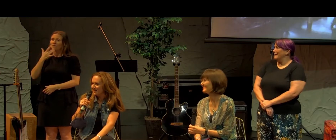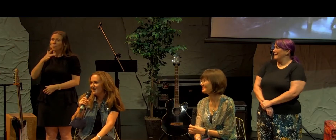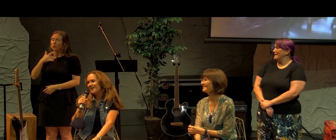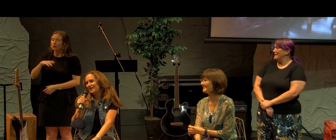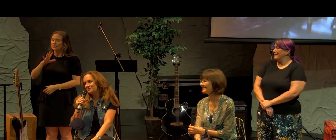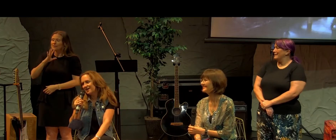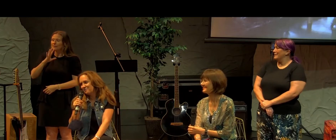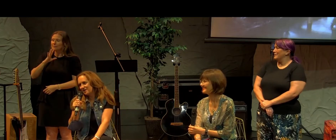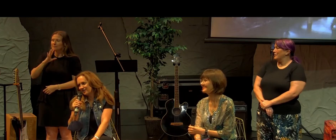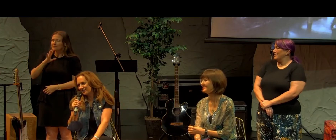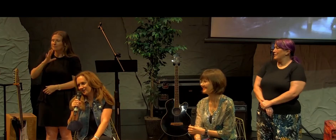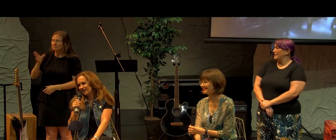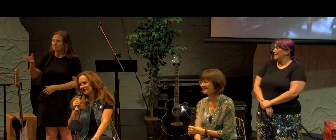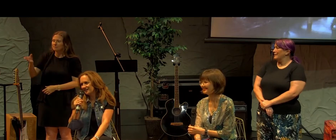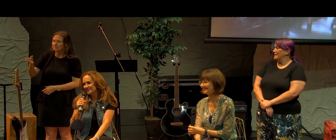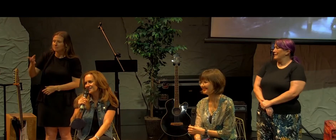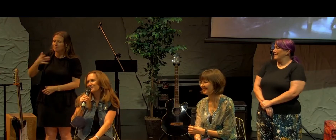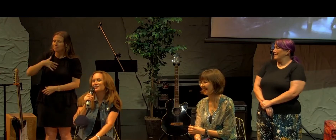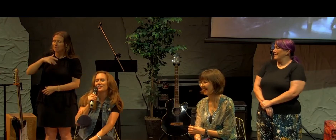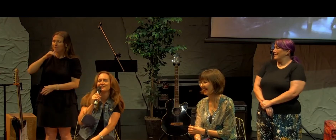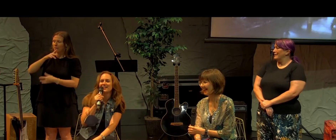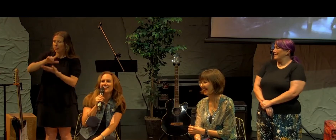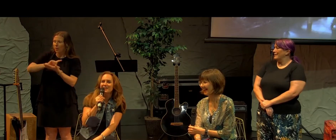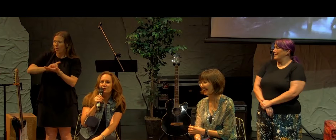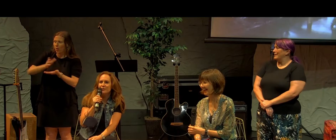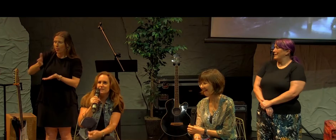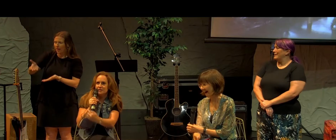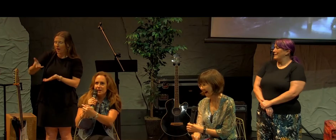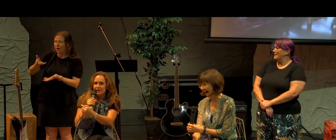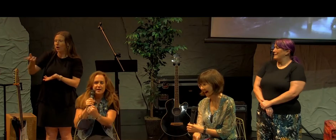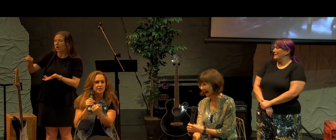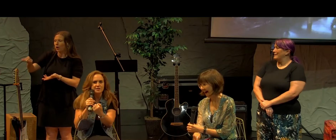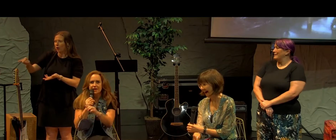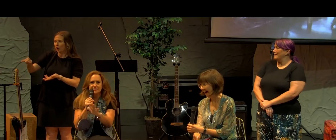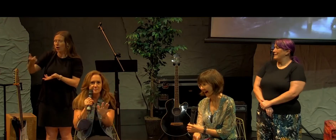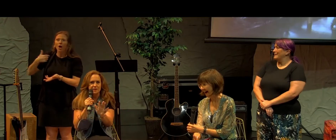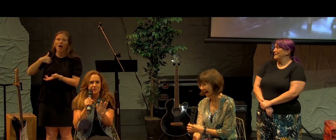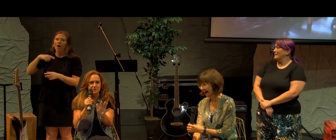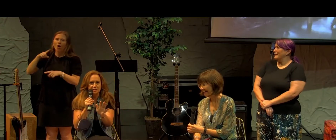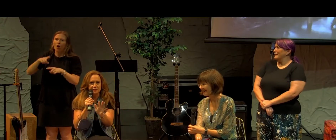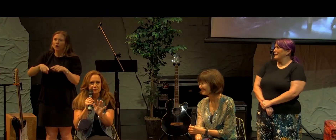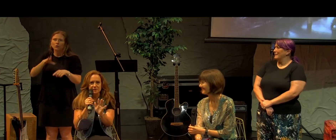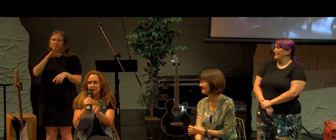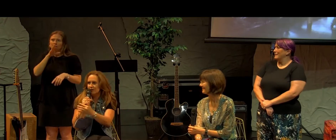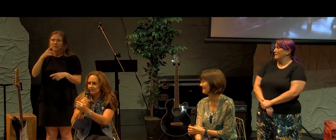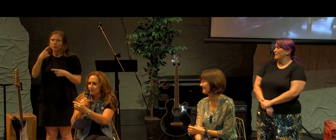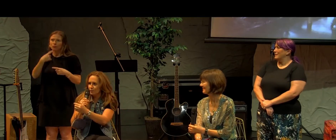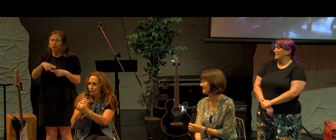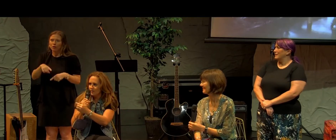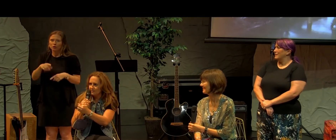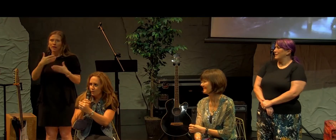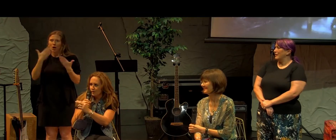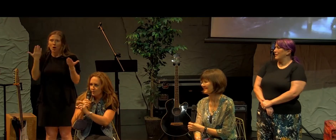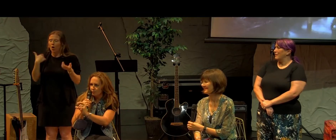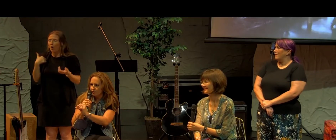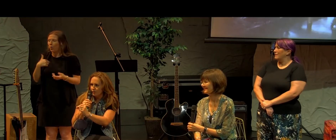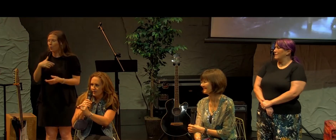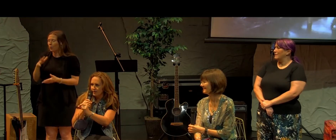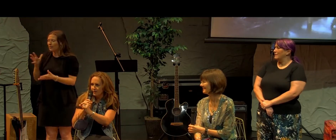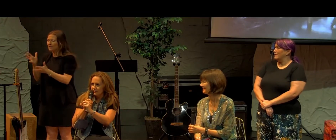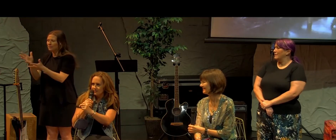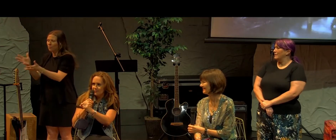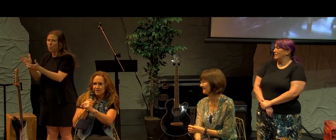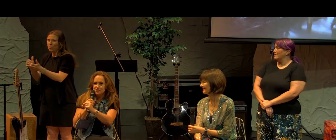Svetlana, and my now mother-in-law, Larissa Grigorevna. I could not speak Russian at all, so we spoke in